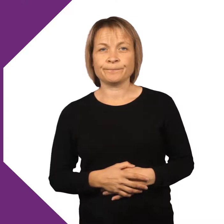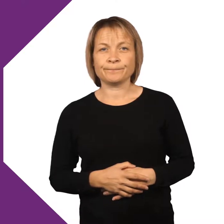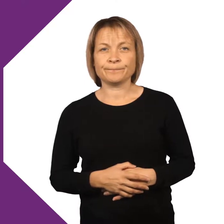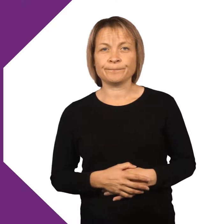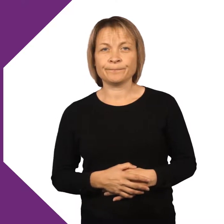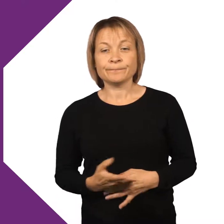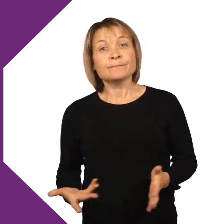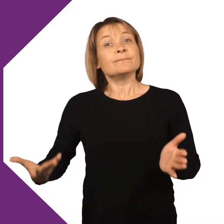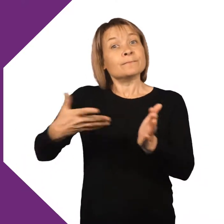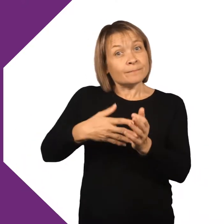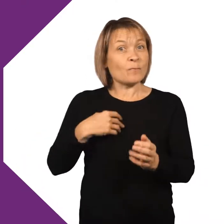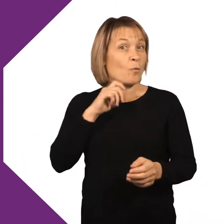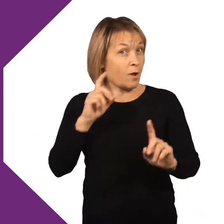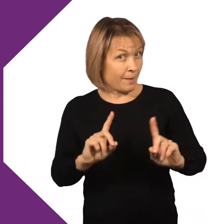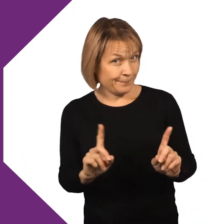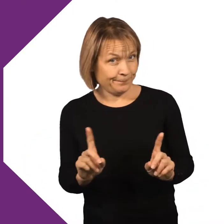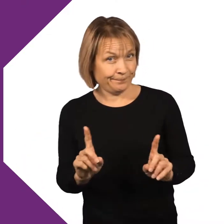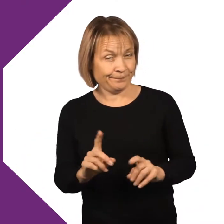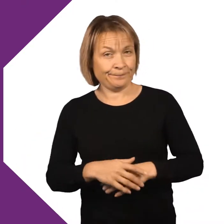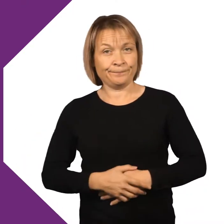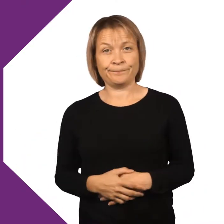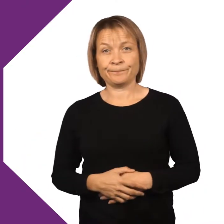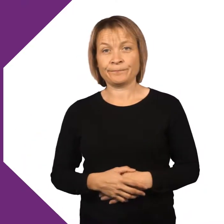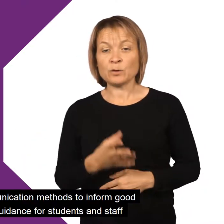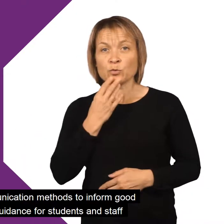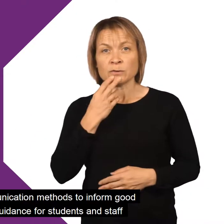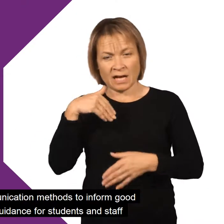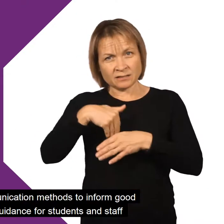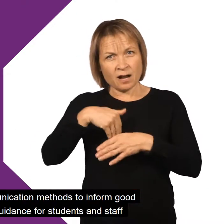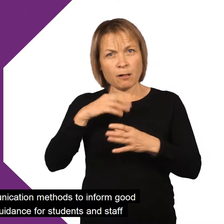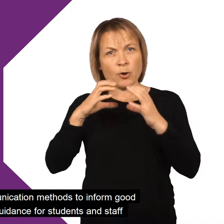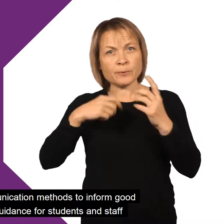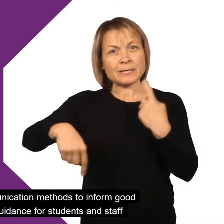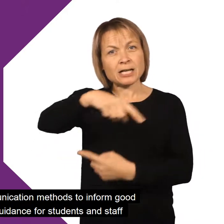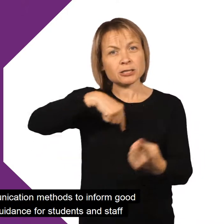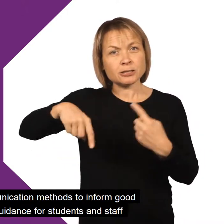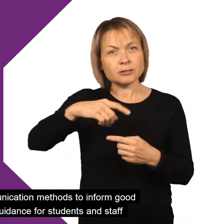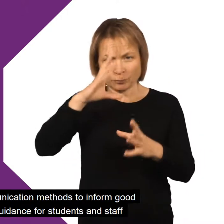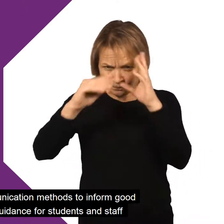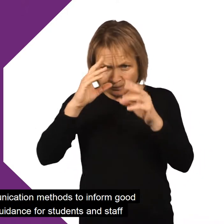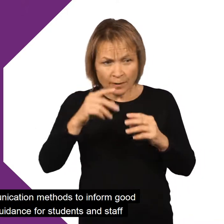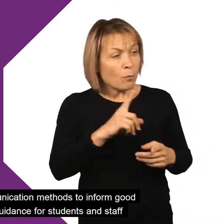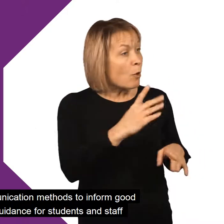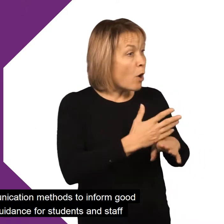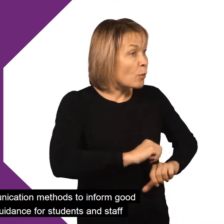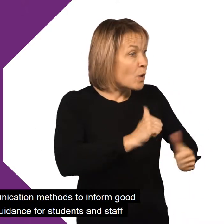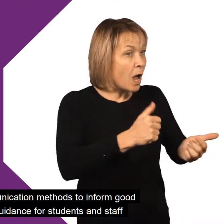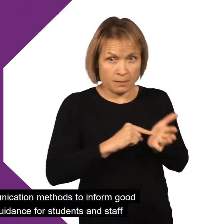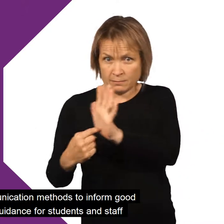In addition, we will Use all internal communication methods to inform